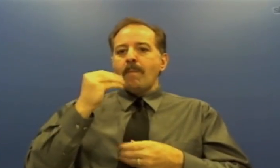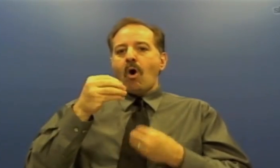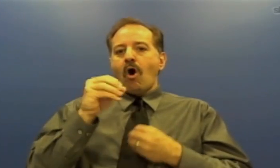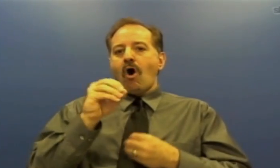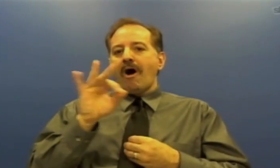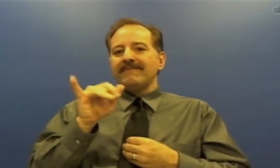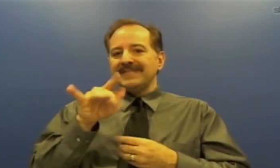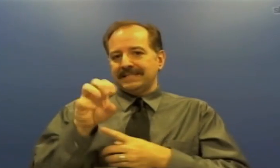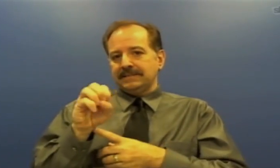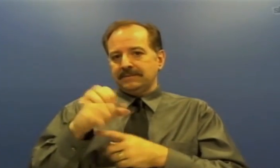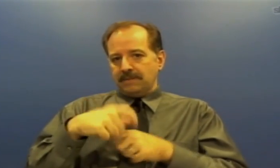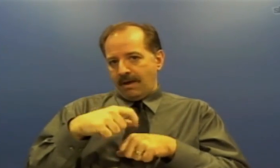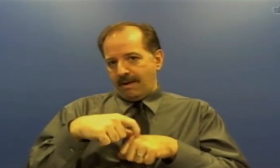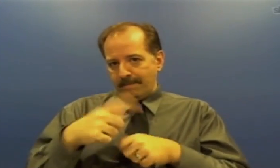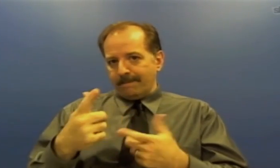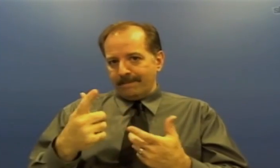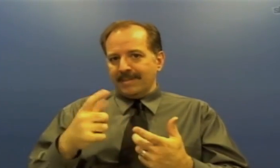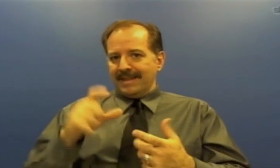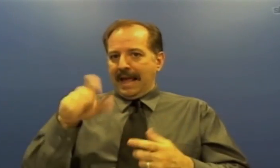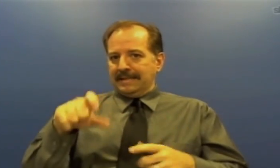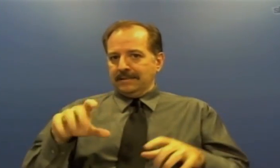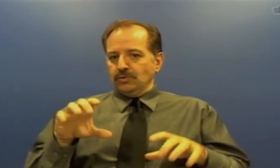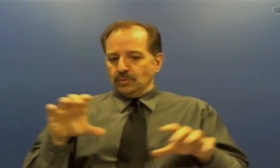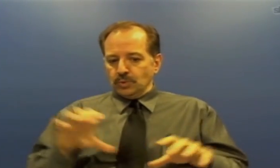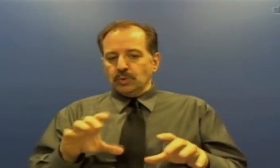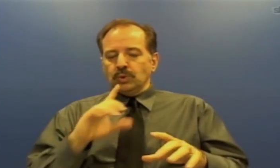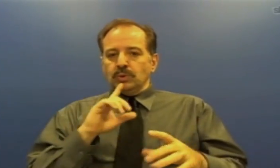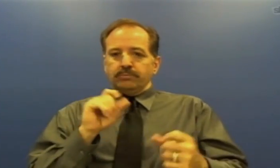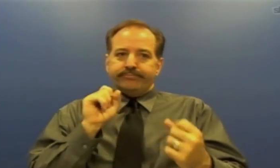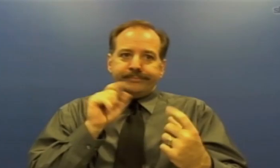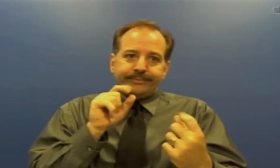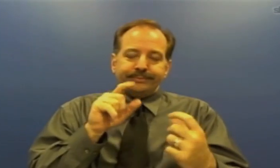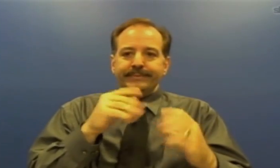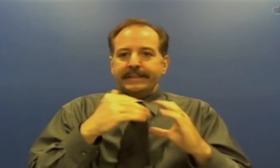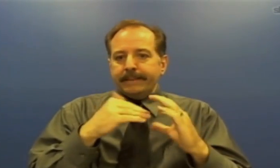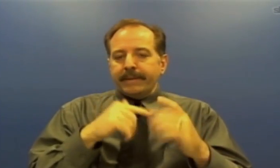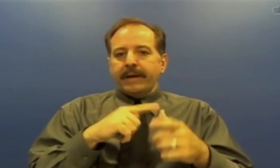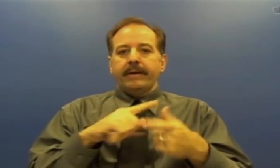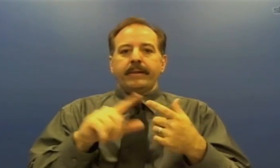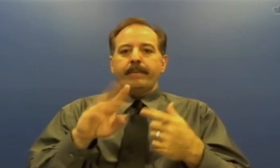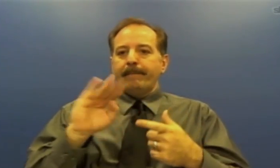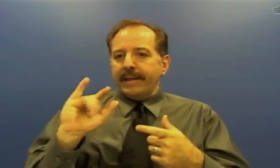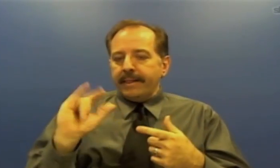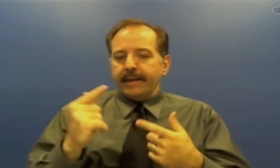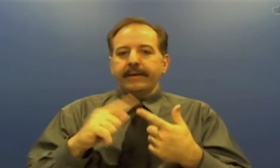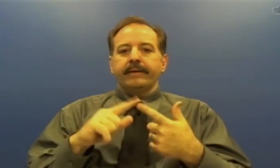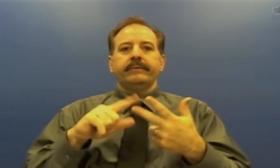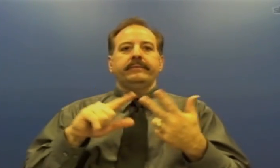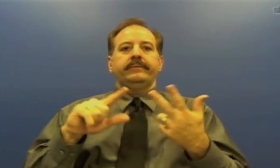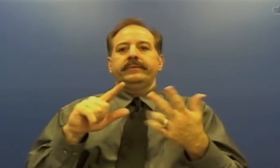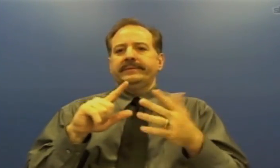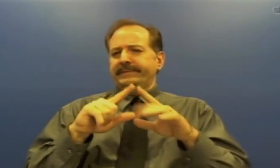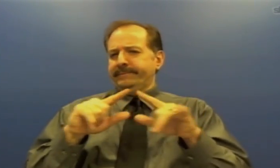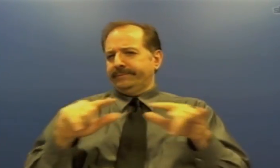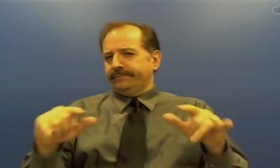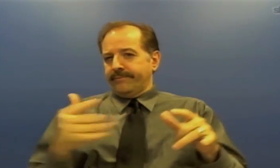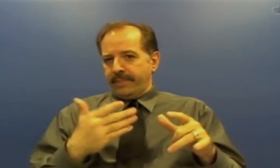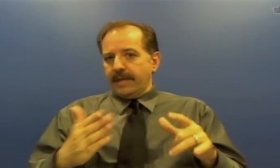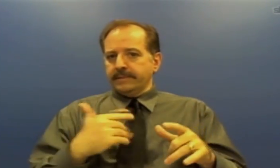will arrange for some in-home office time for myself during the week, making sure I catch up on my email or take care of all the billing that needs